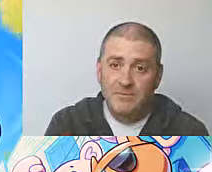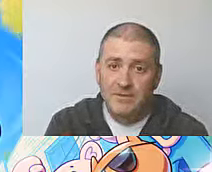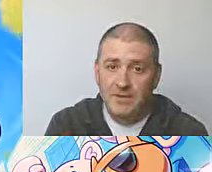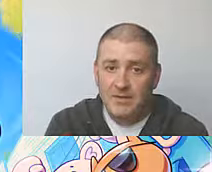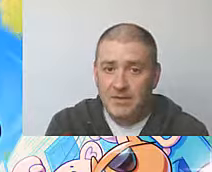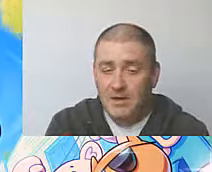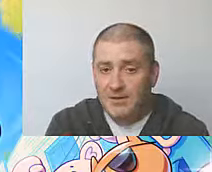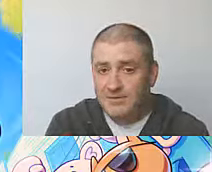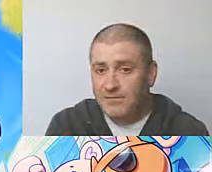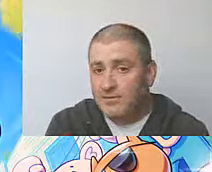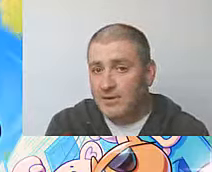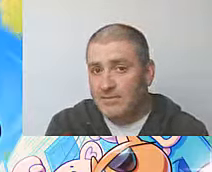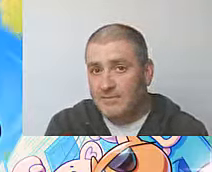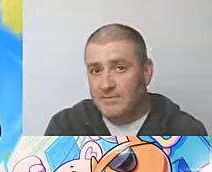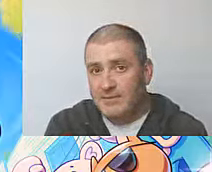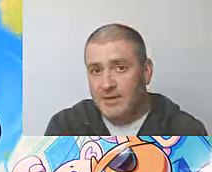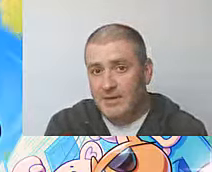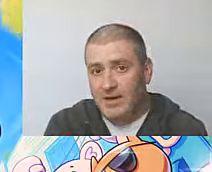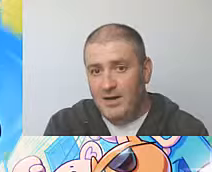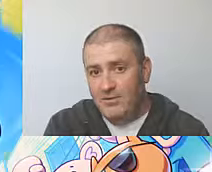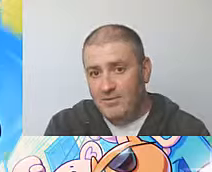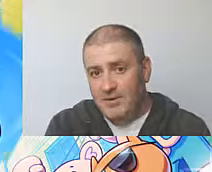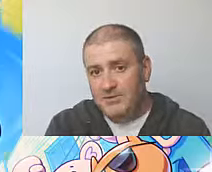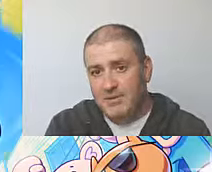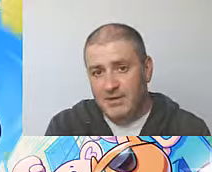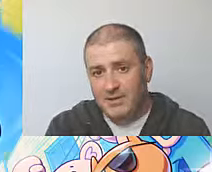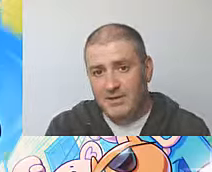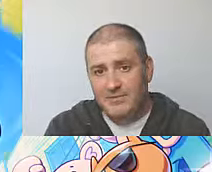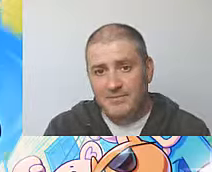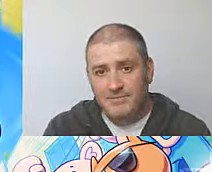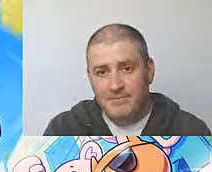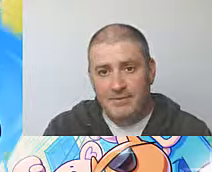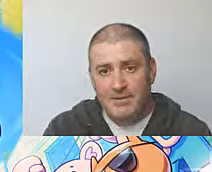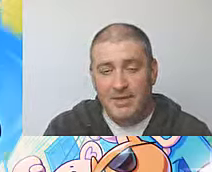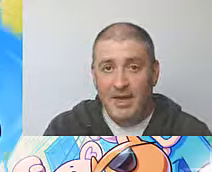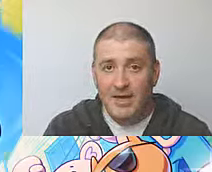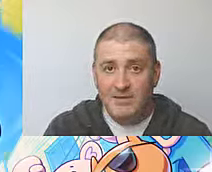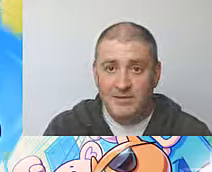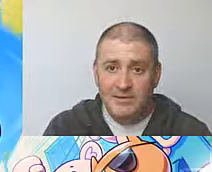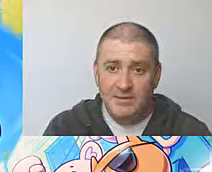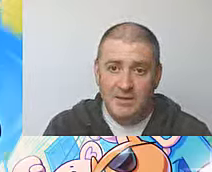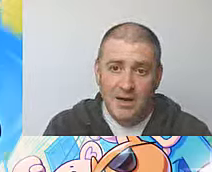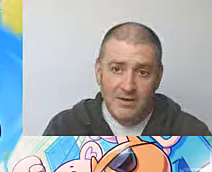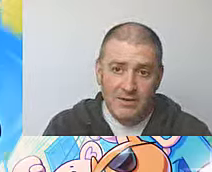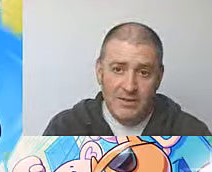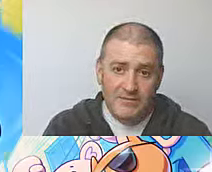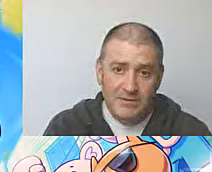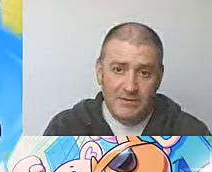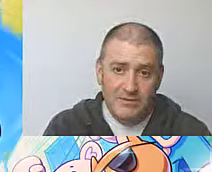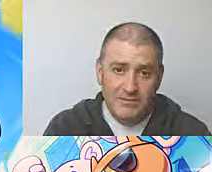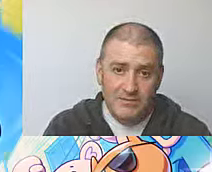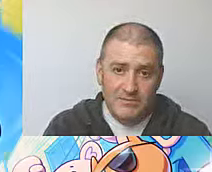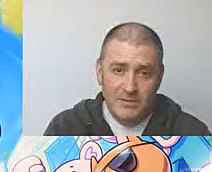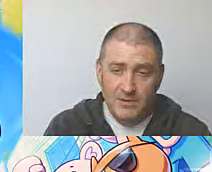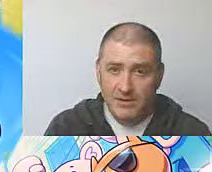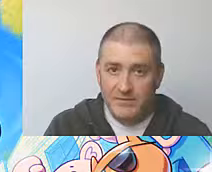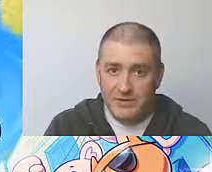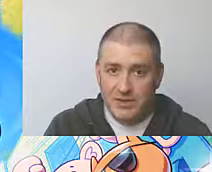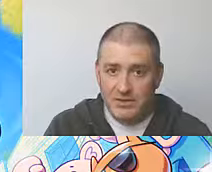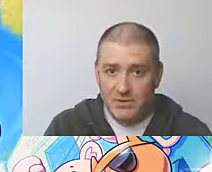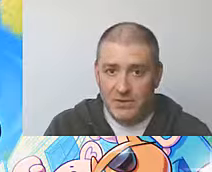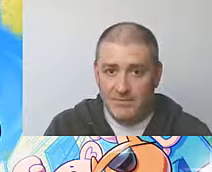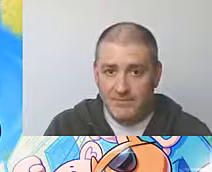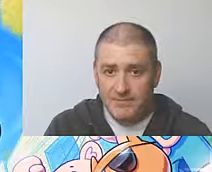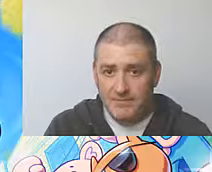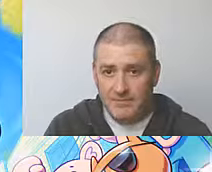War, Art of Flora, Angry Birds Play and Learn, Cairn, High on Life 2, Life is